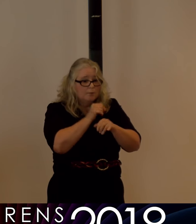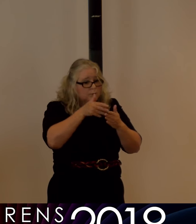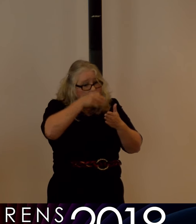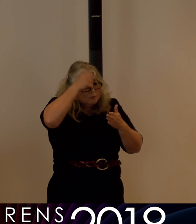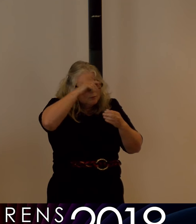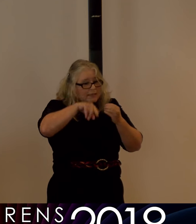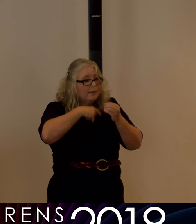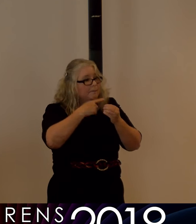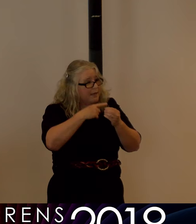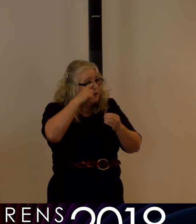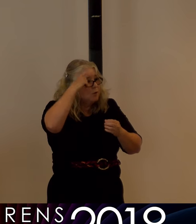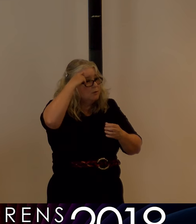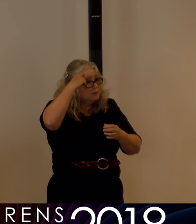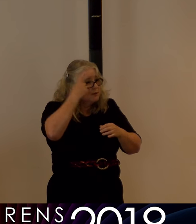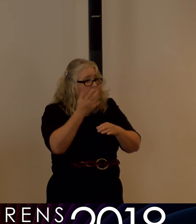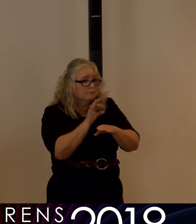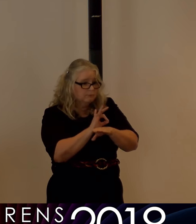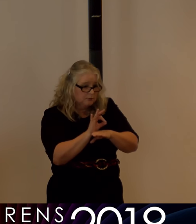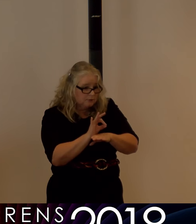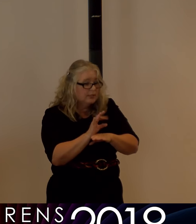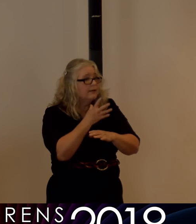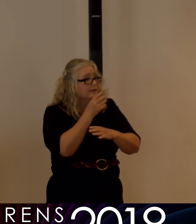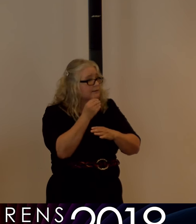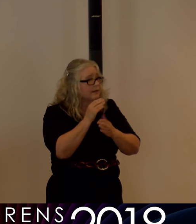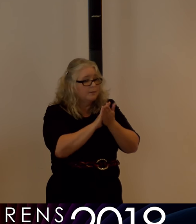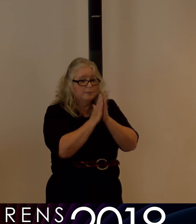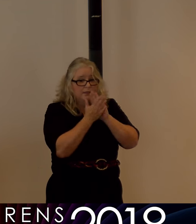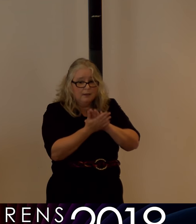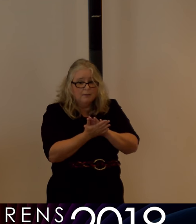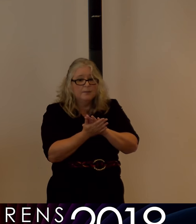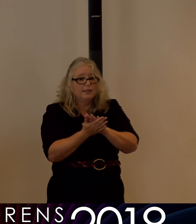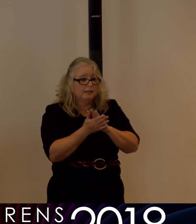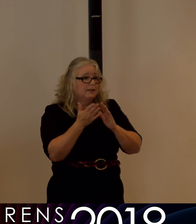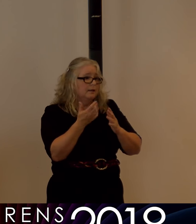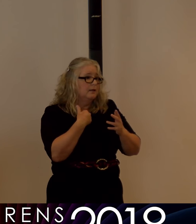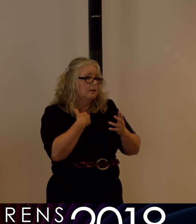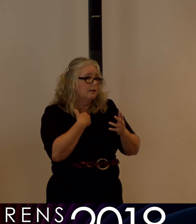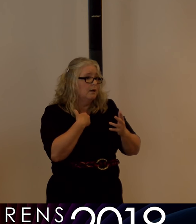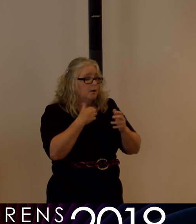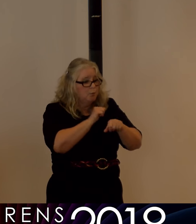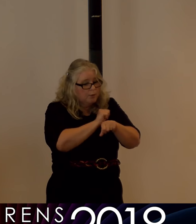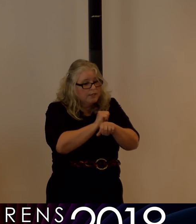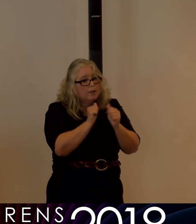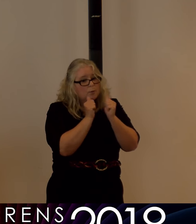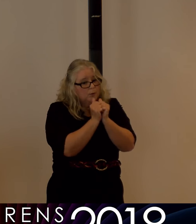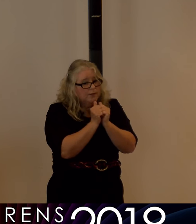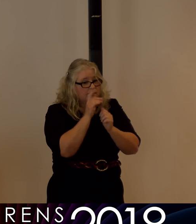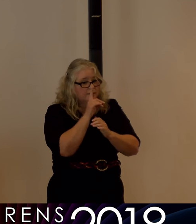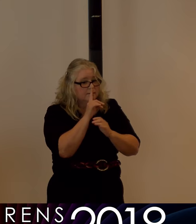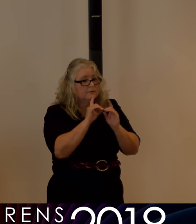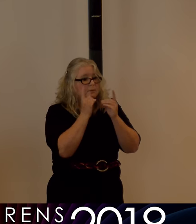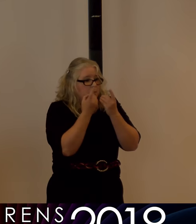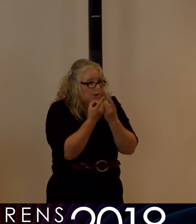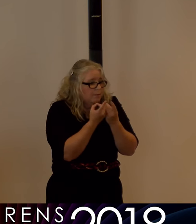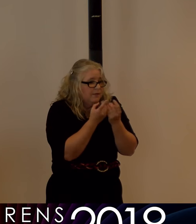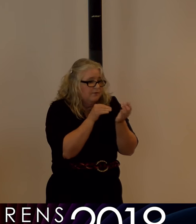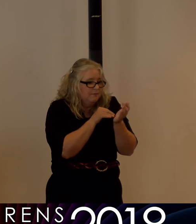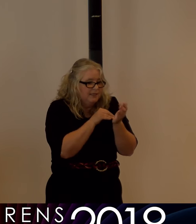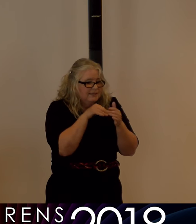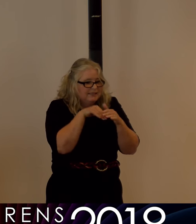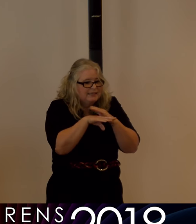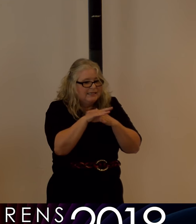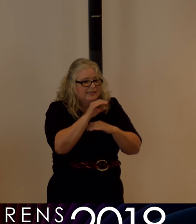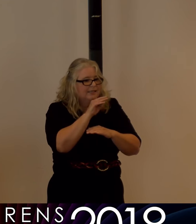and becoming a clinical geneticist, and now working in the Department of Pediatrics at the University of Michigan as interim chair. And I also